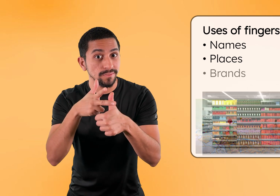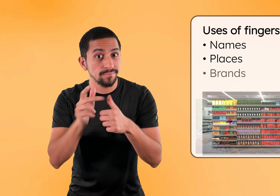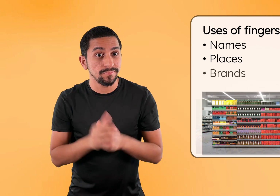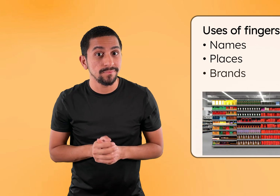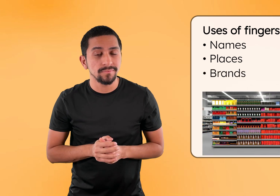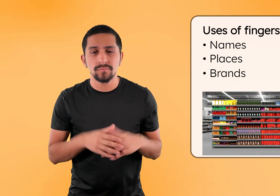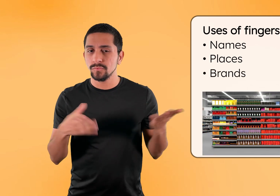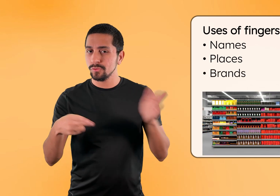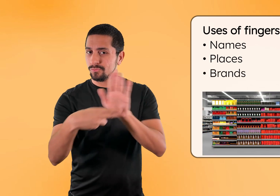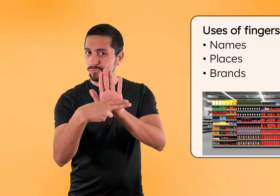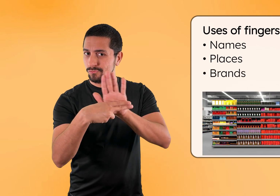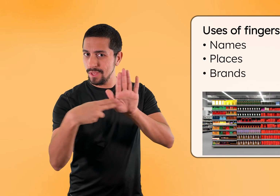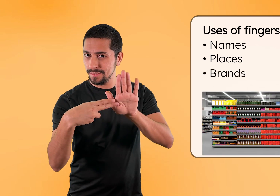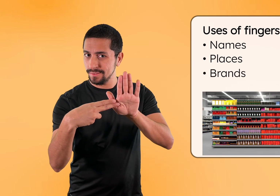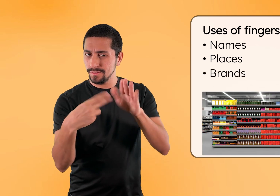Third, brands.